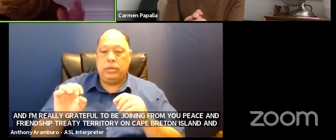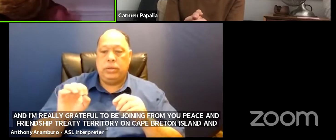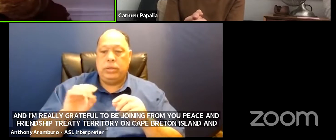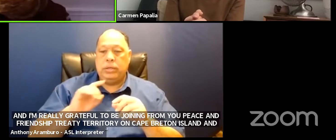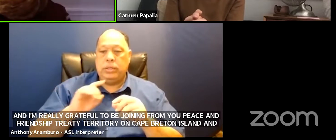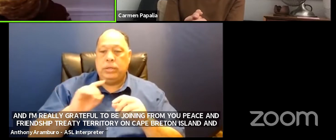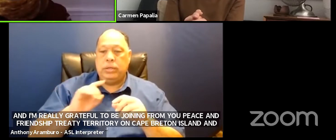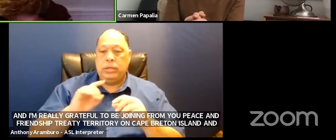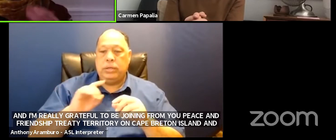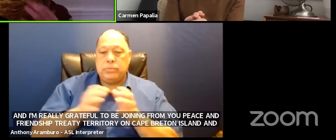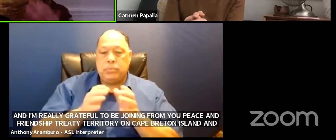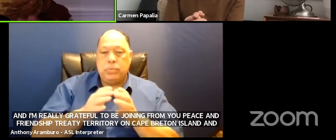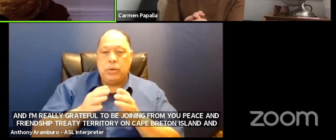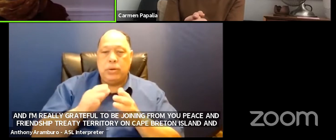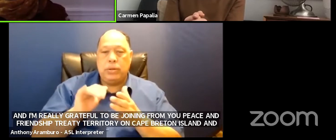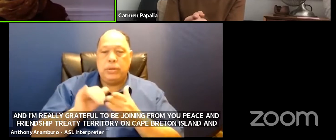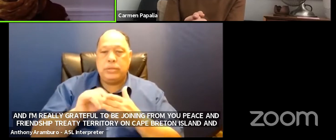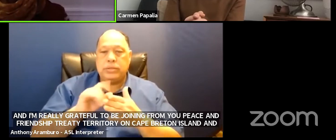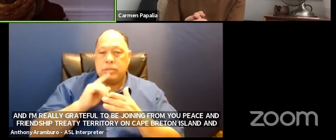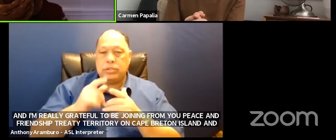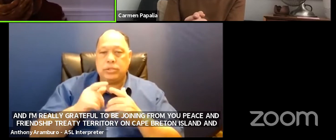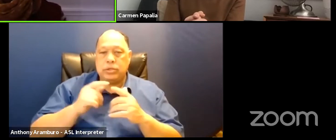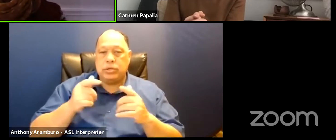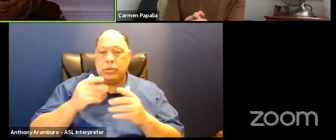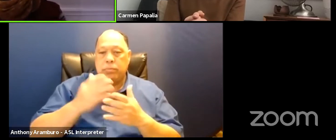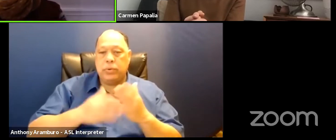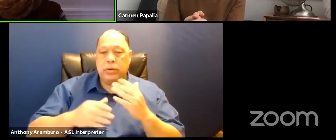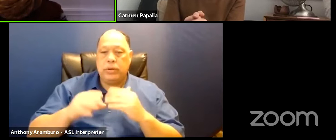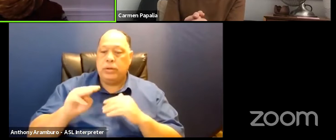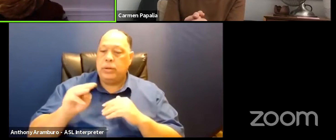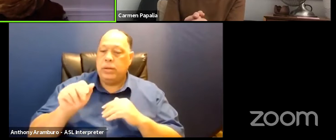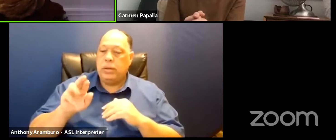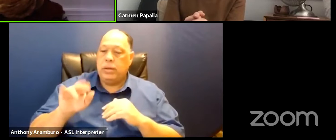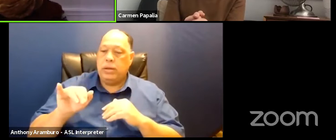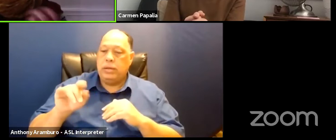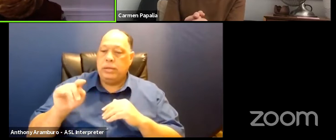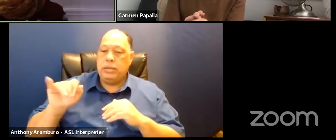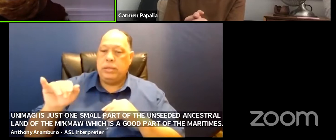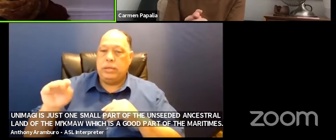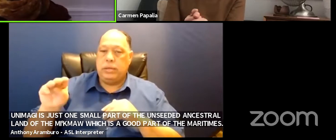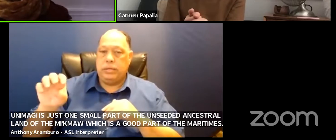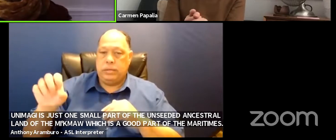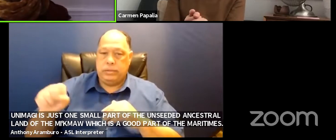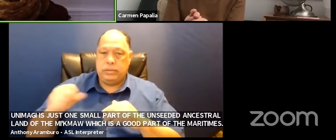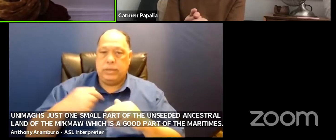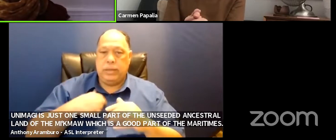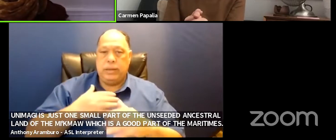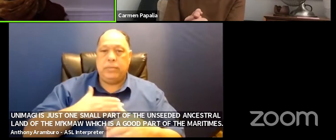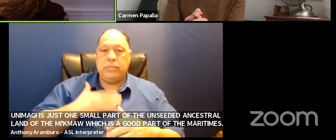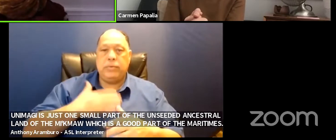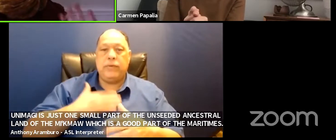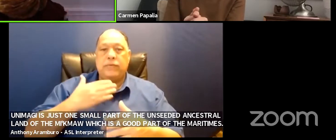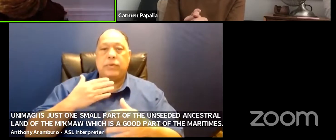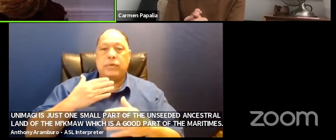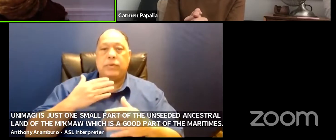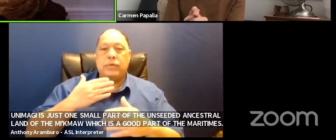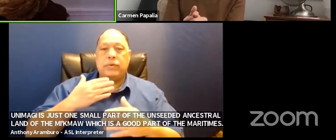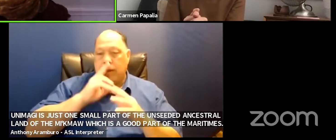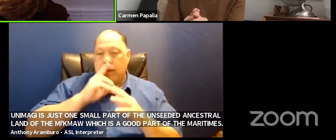most of a good part of the Maritimes. And I'm just very grateful and